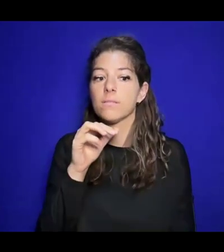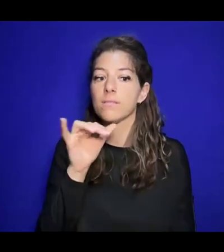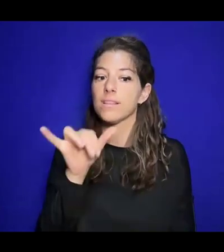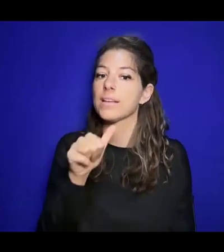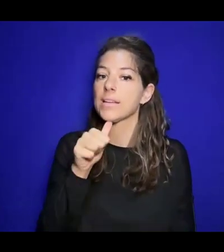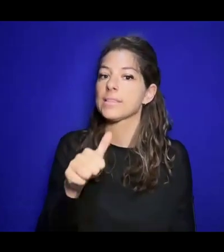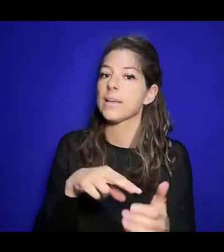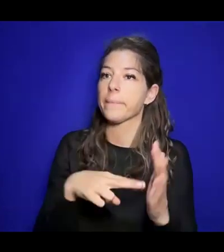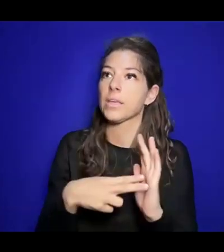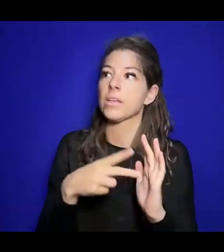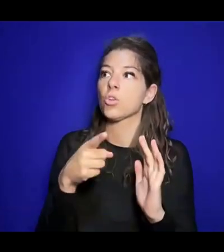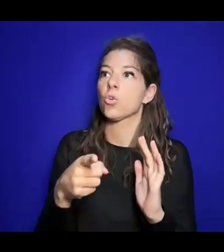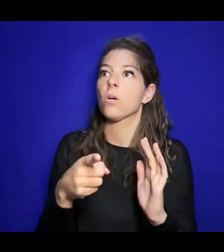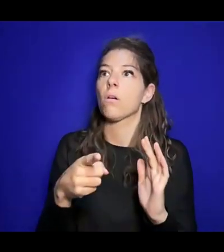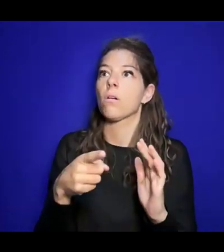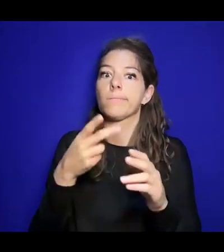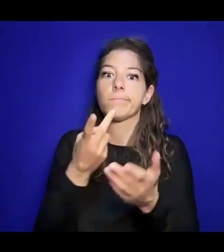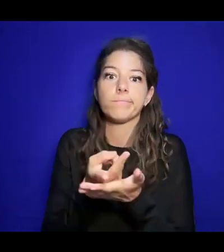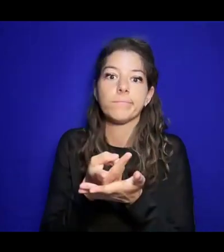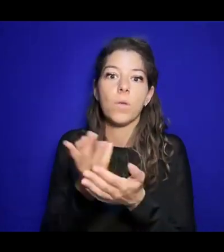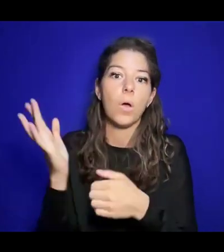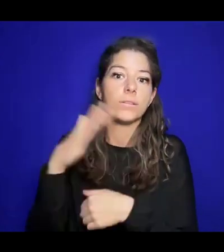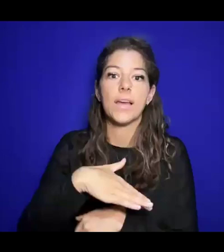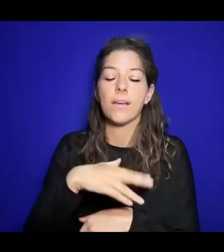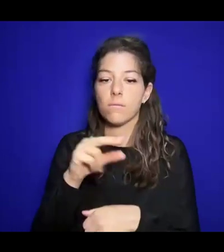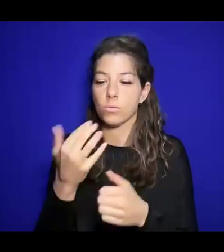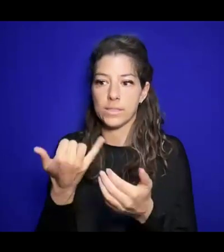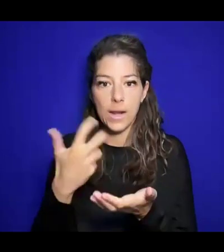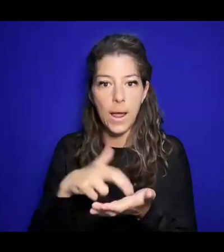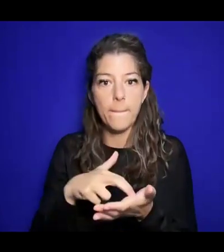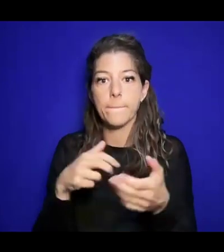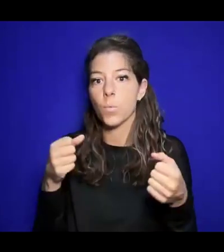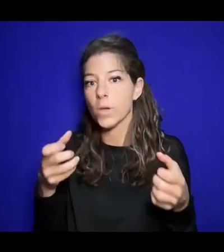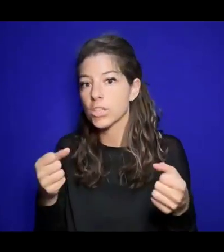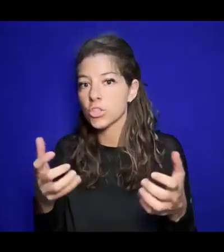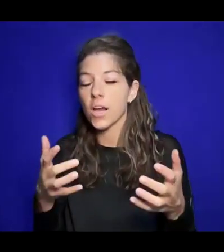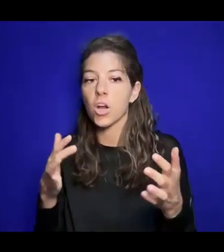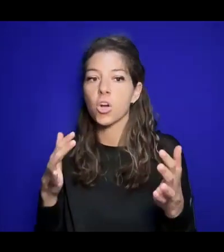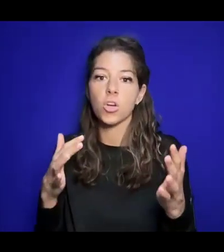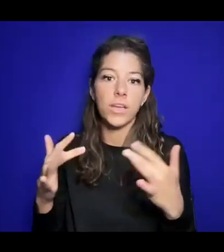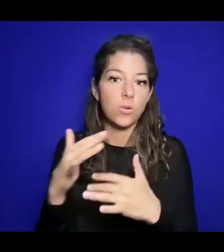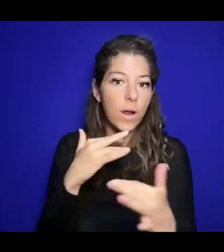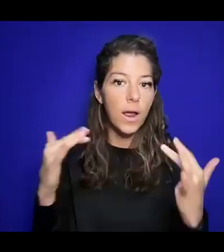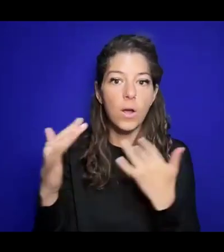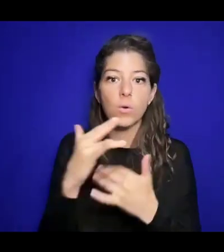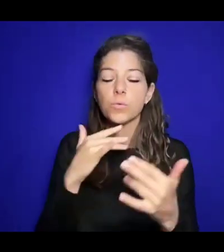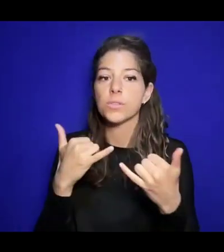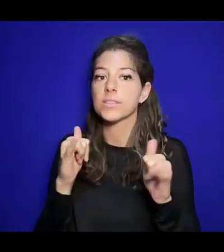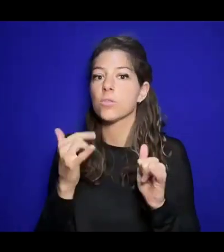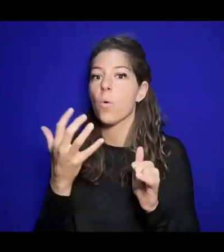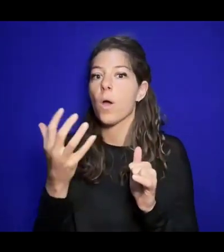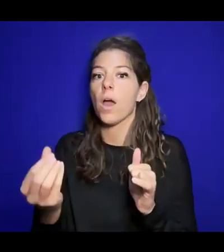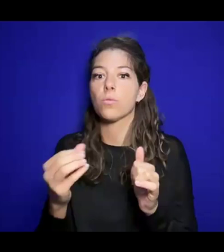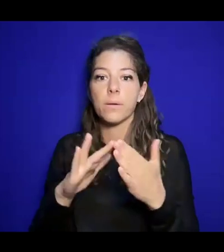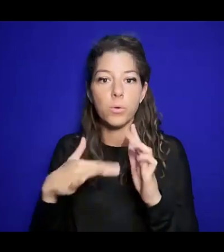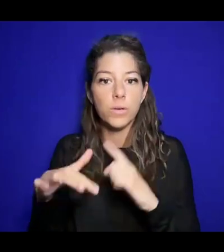does not mean that you're laying in bed all day. It means you can still get up in a wheelchair and you can still get around. You can still go out in the